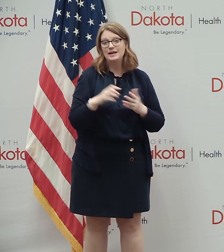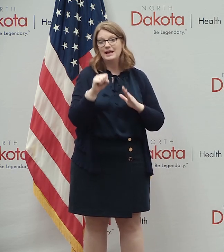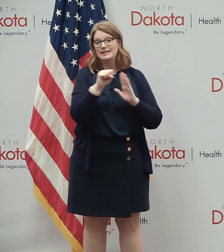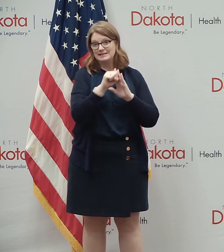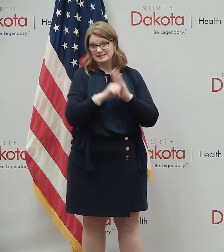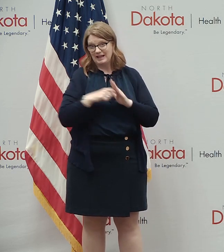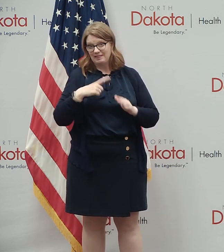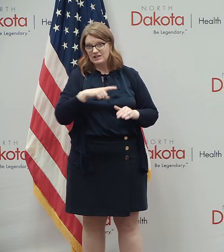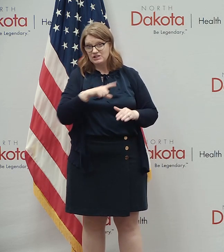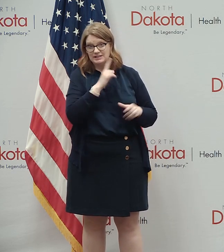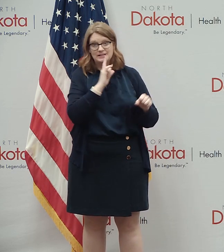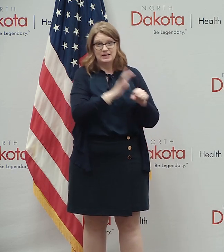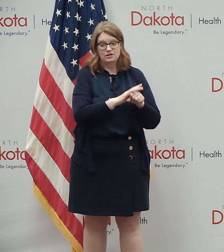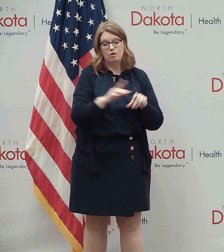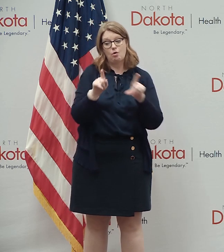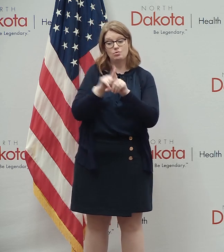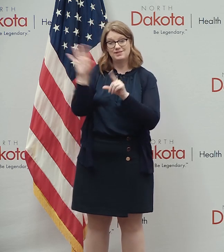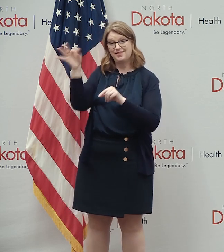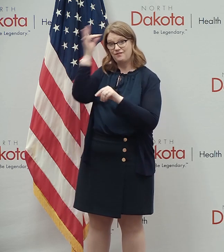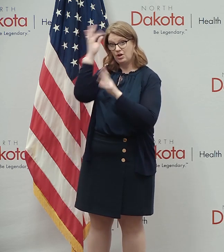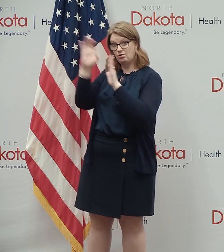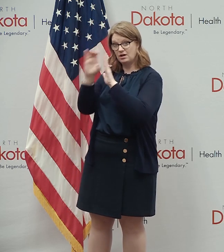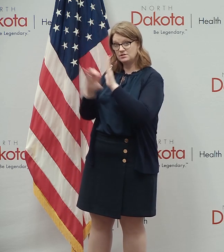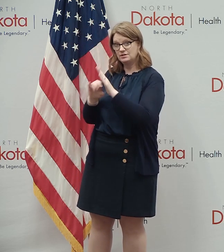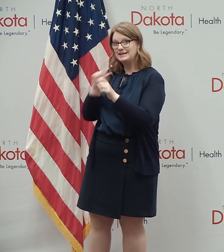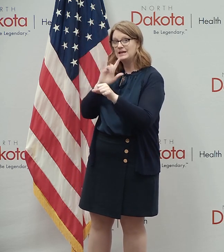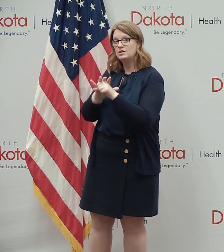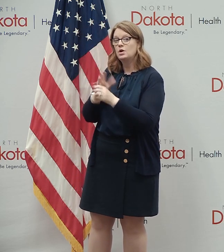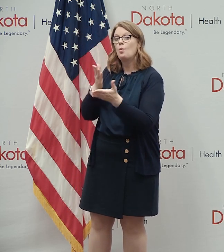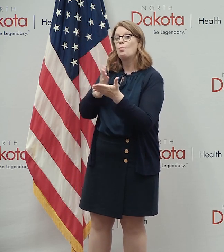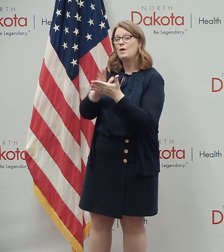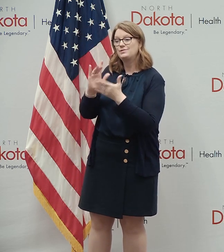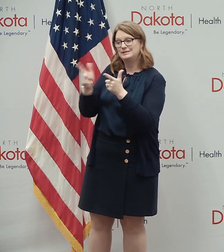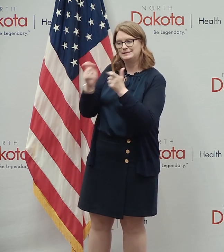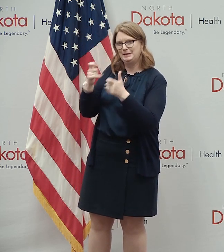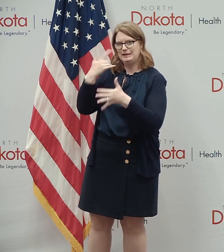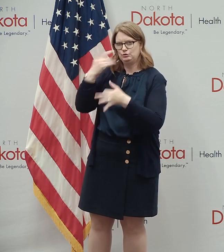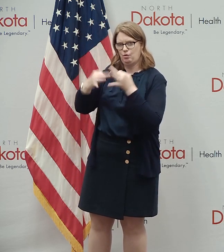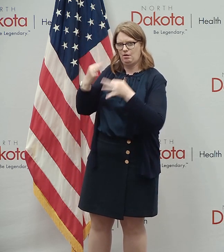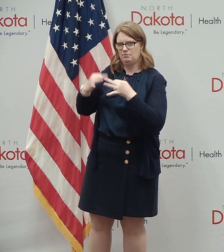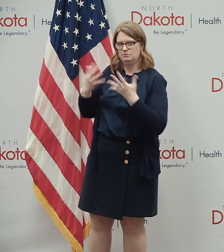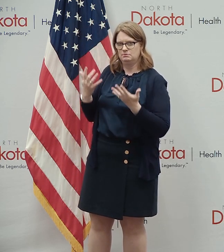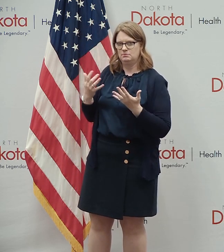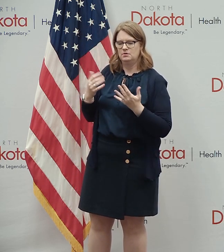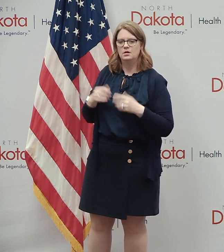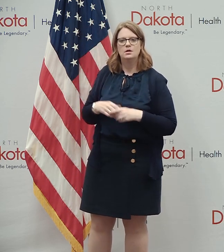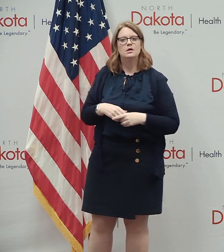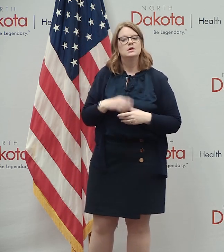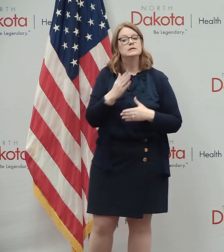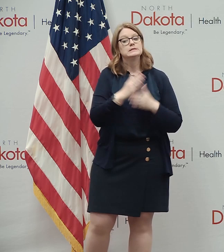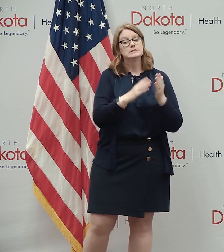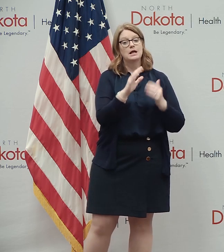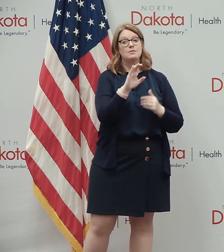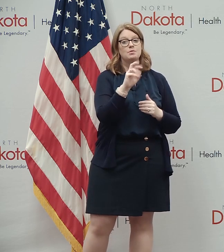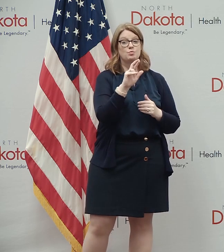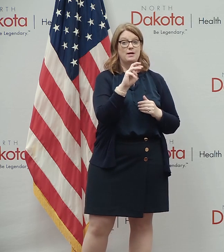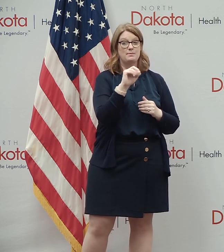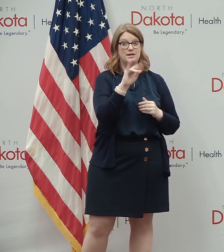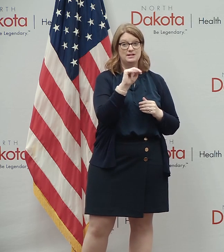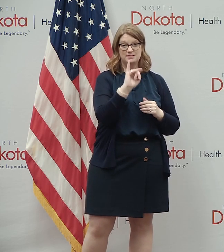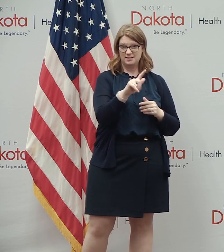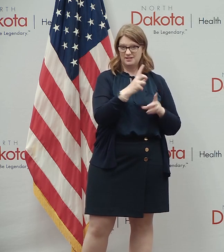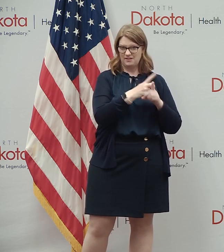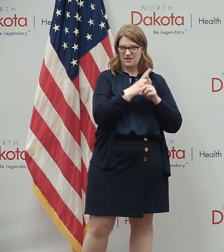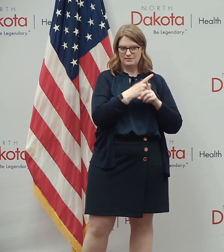North Dakota, and our federal Constitution also guarantees a right to a speedy trial. Some criminal defendants are currently being held in